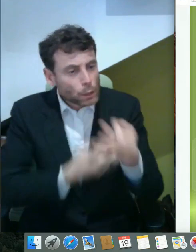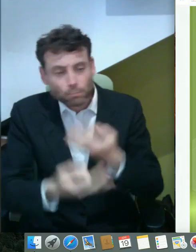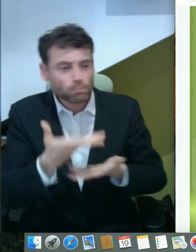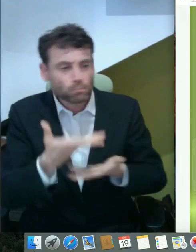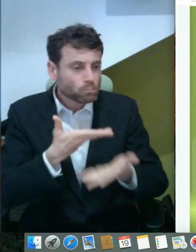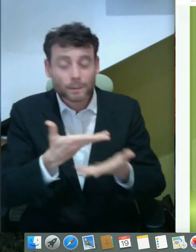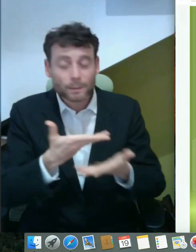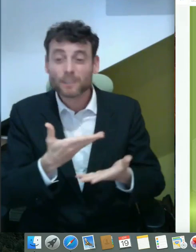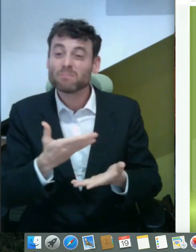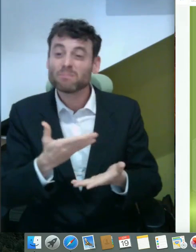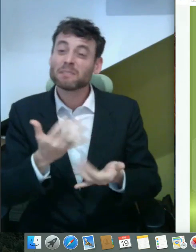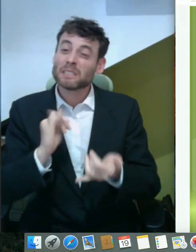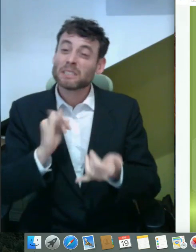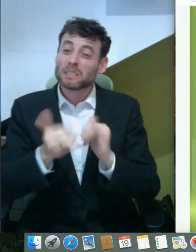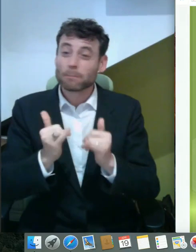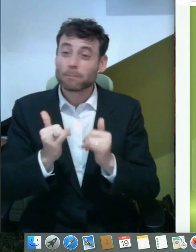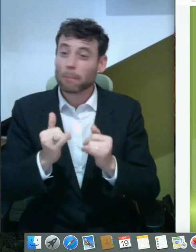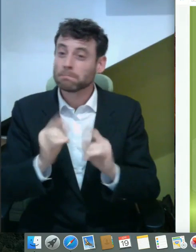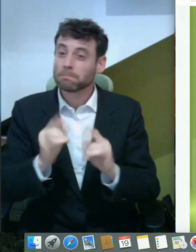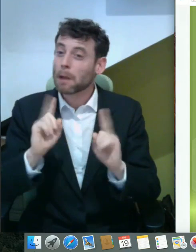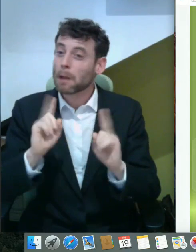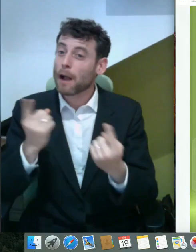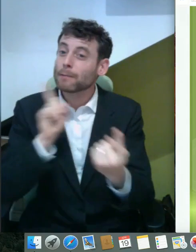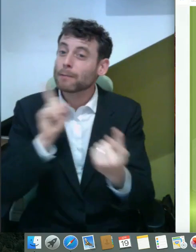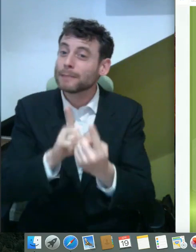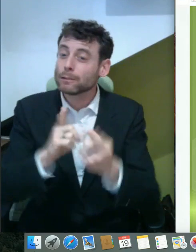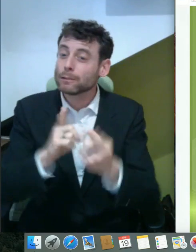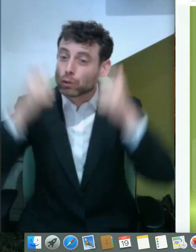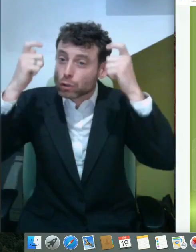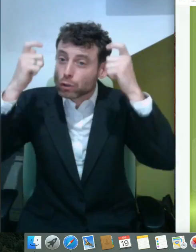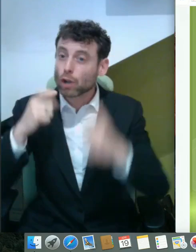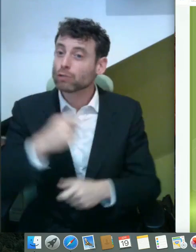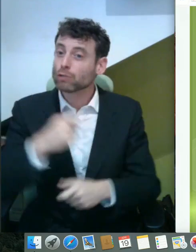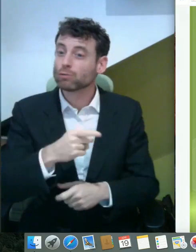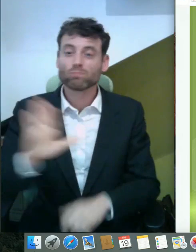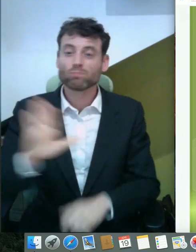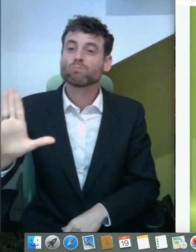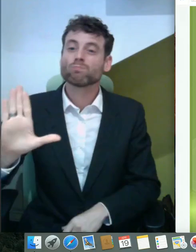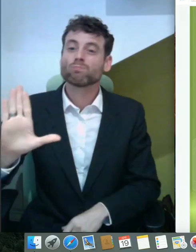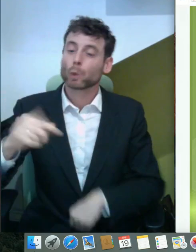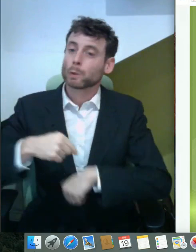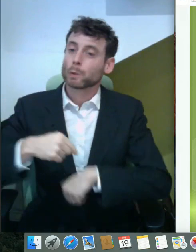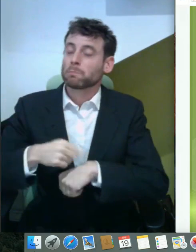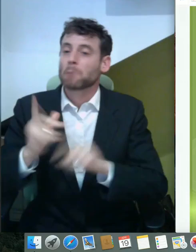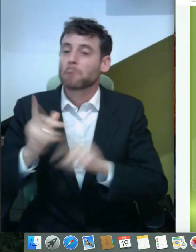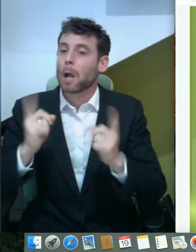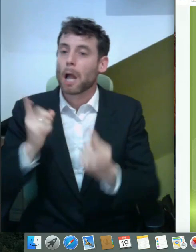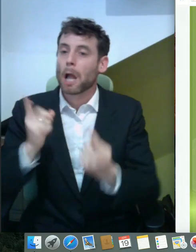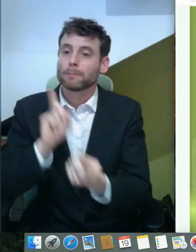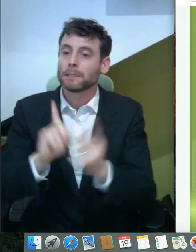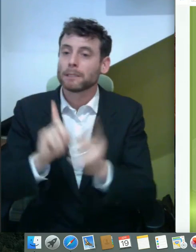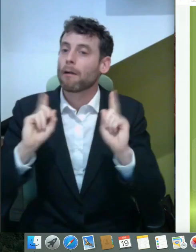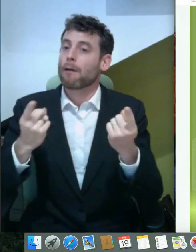it's not possible. Sometimes judges just don't make themselves available ahead of time.